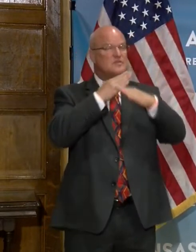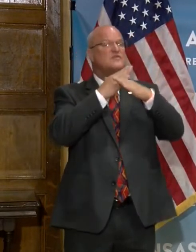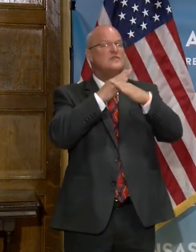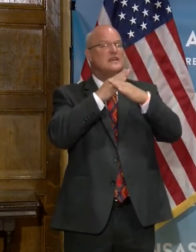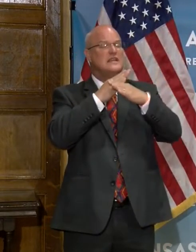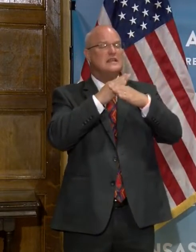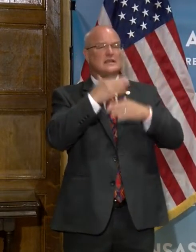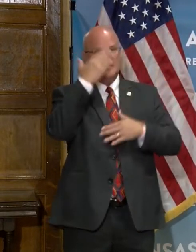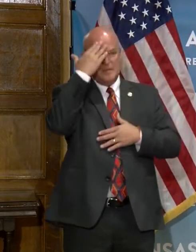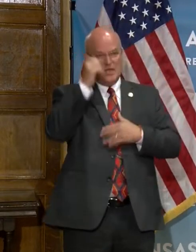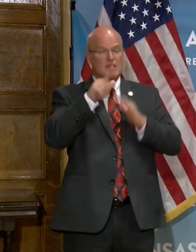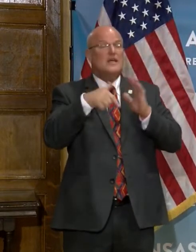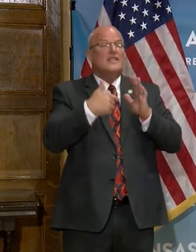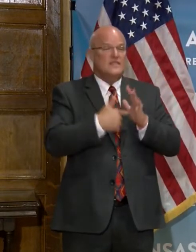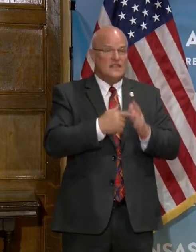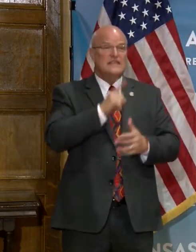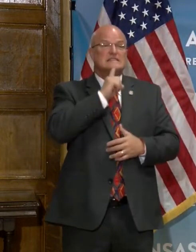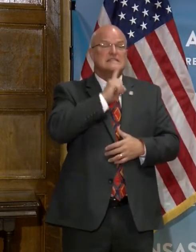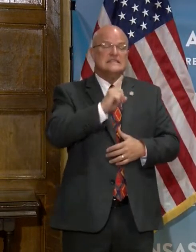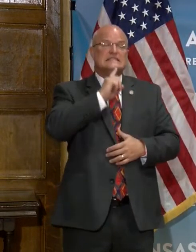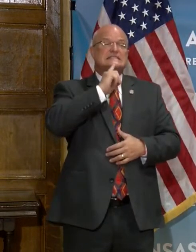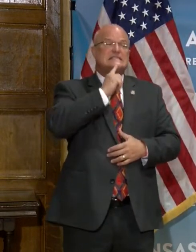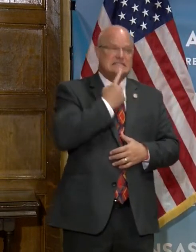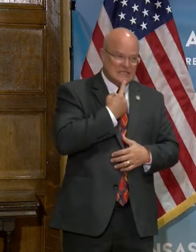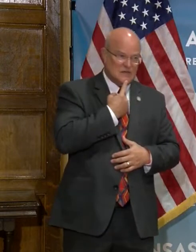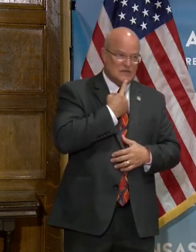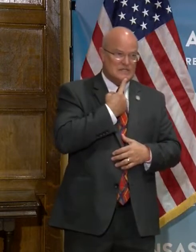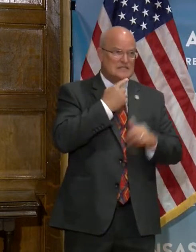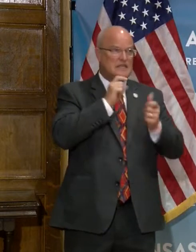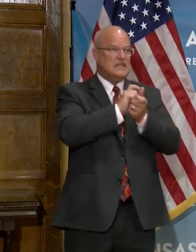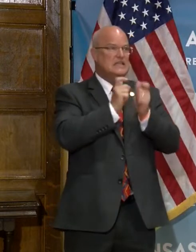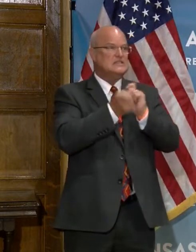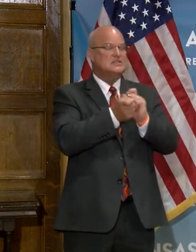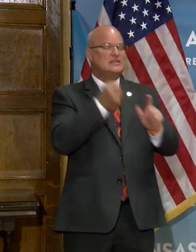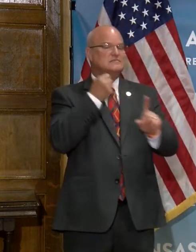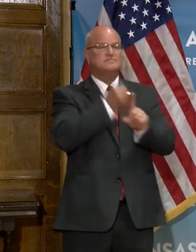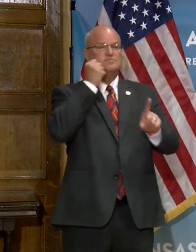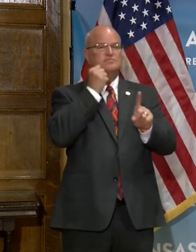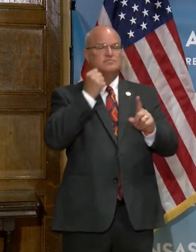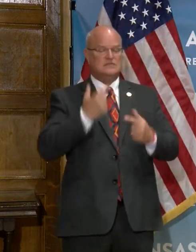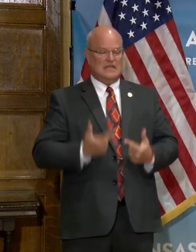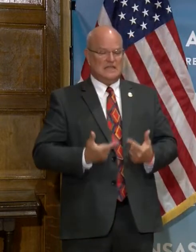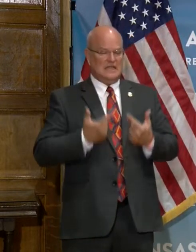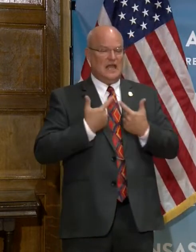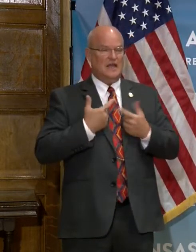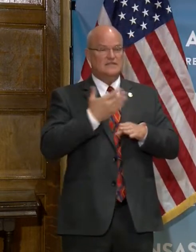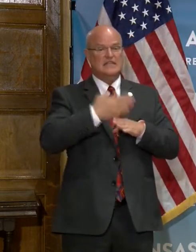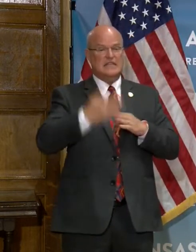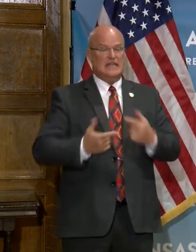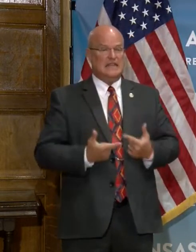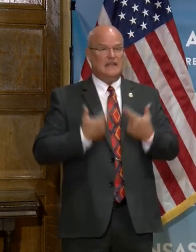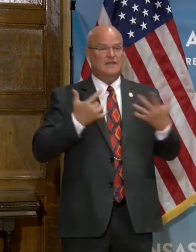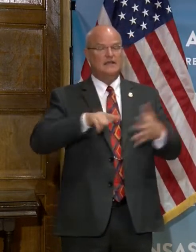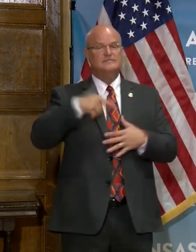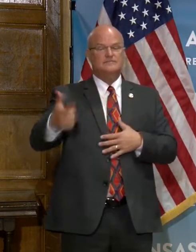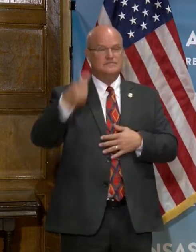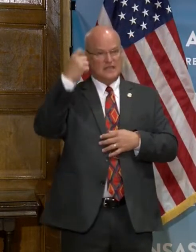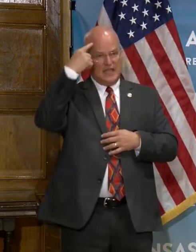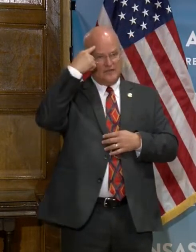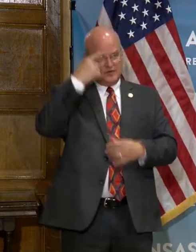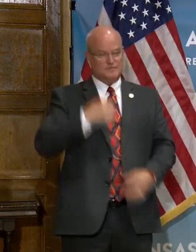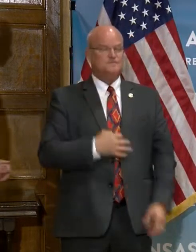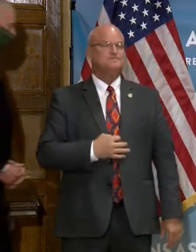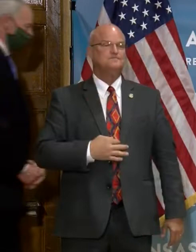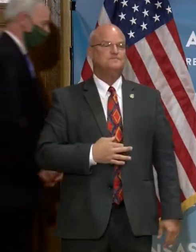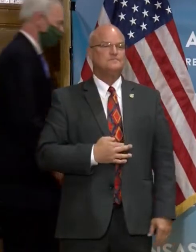this is because this is a serious condition that can change lives as well as end lives. With that, I'll turn it back over to the governor.